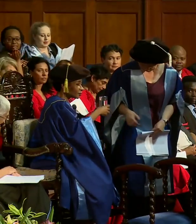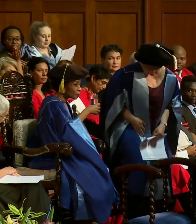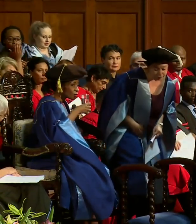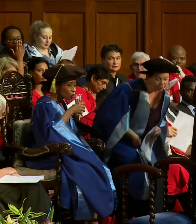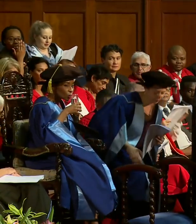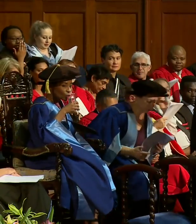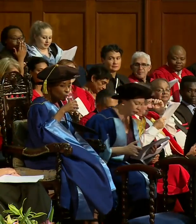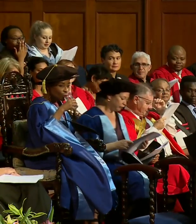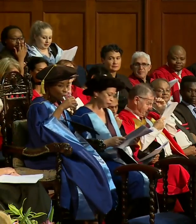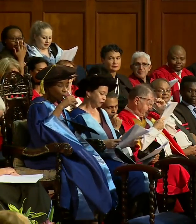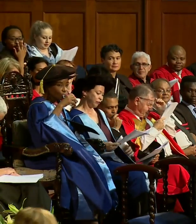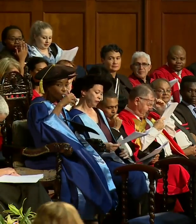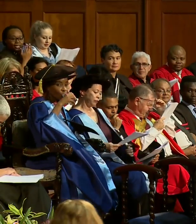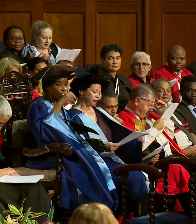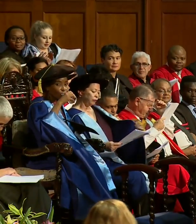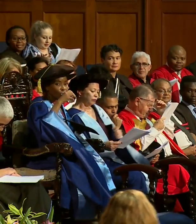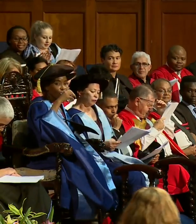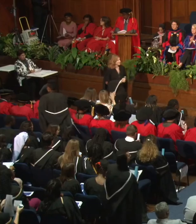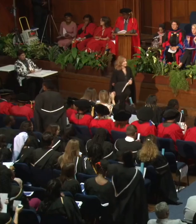Jima Kate Hammond.